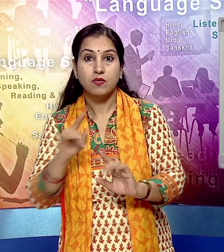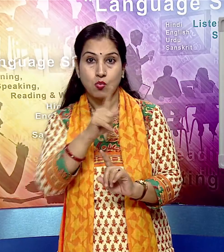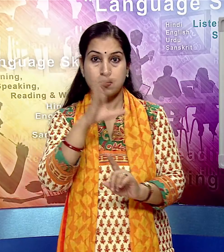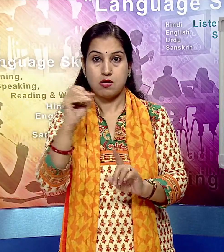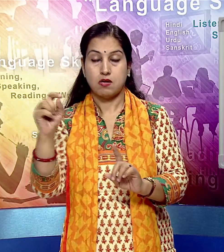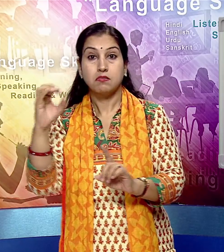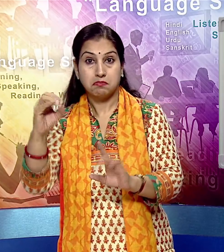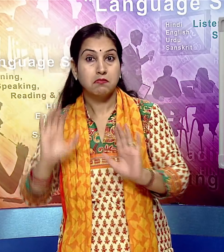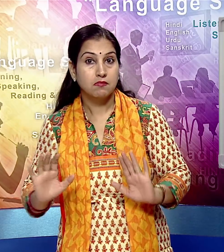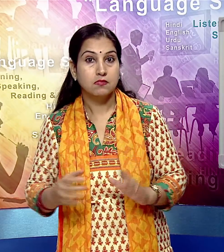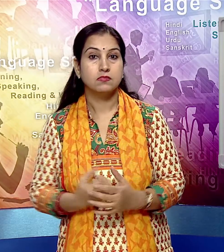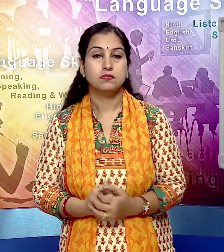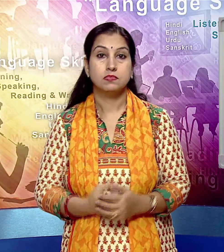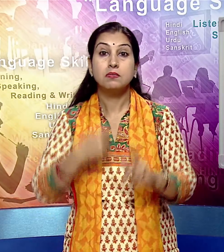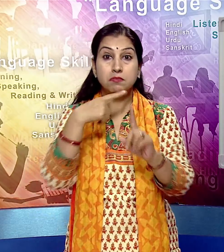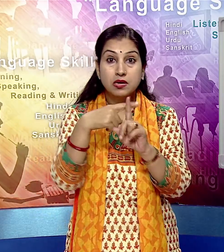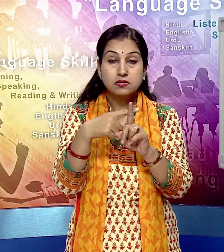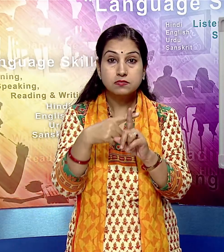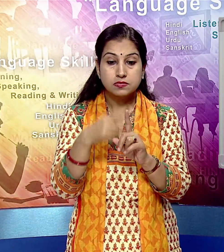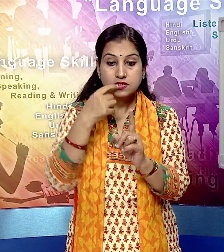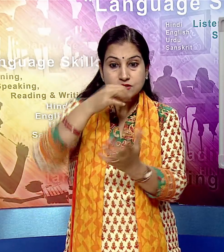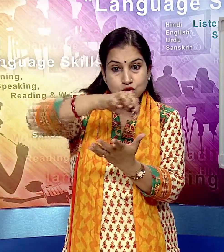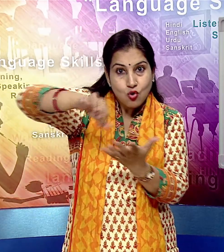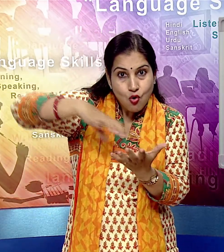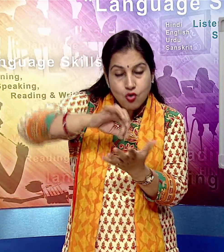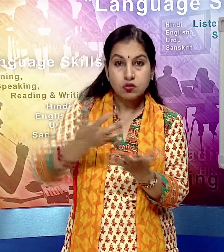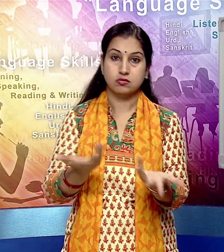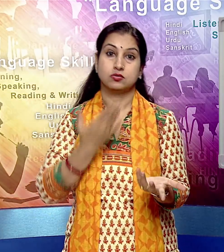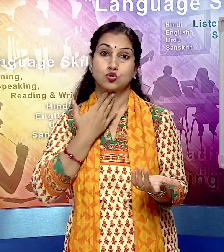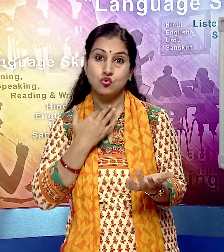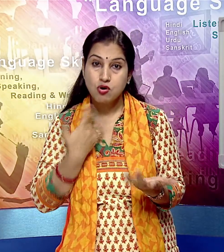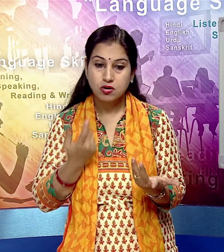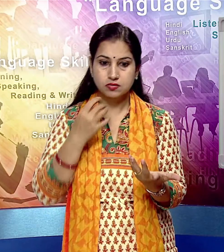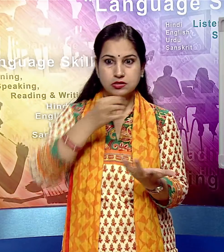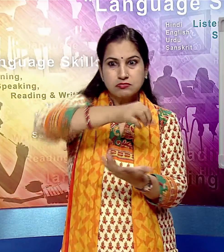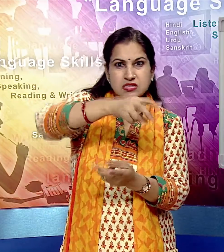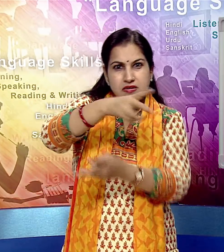An addition of salt, sugar, spices